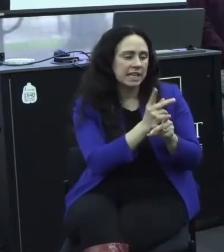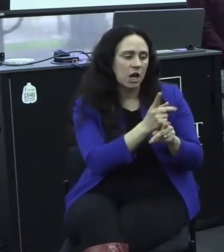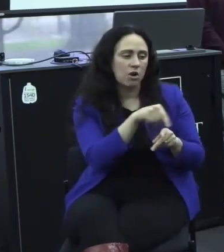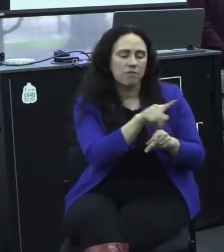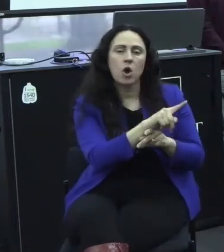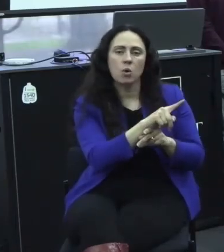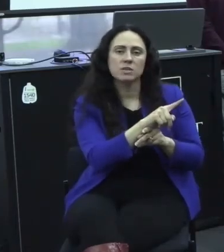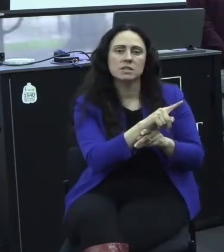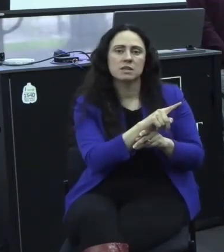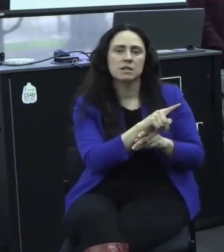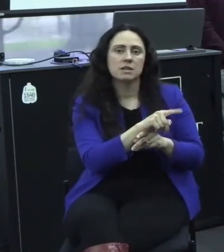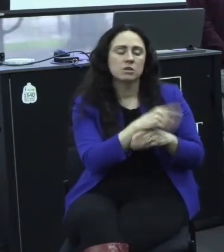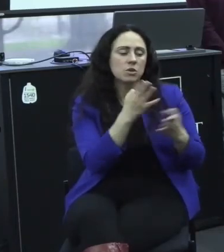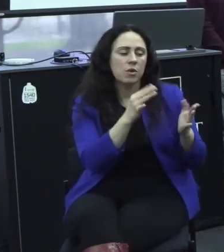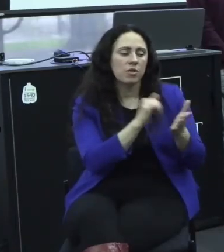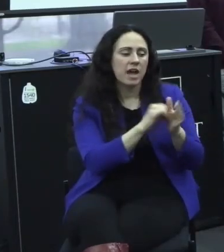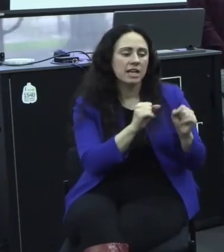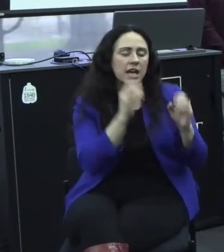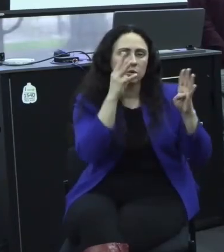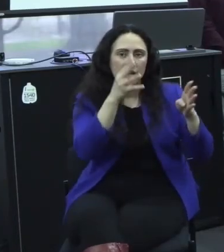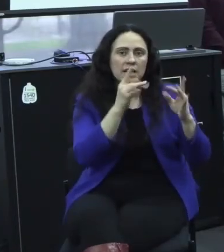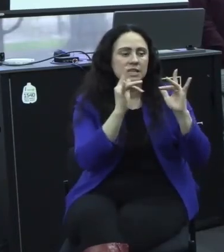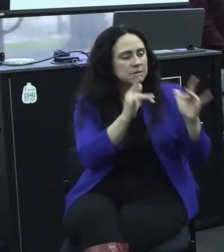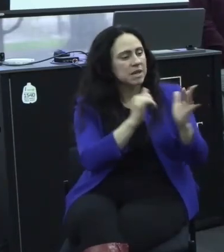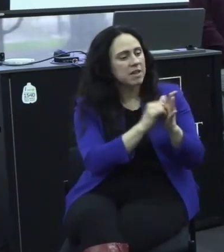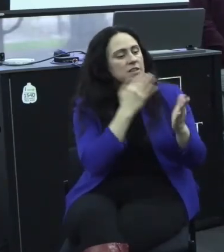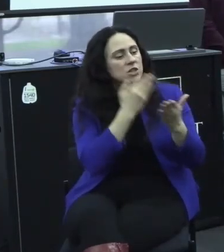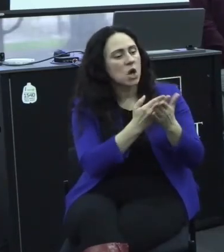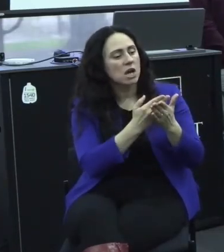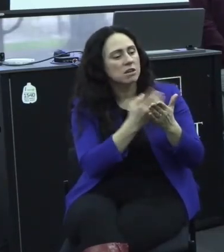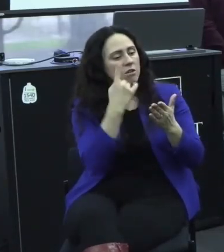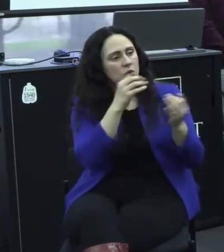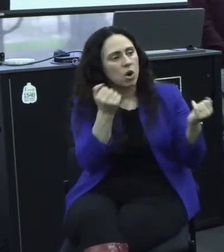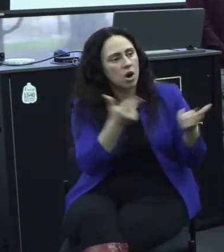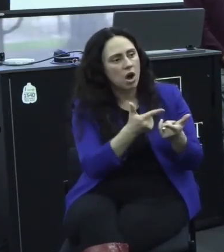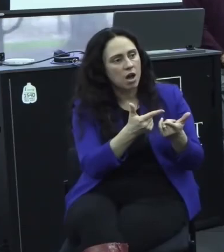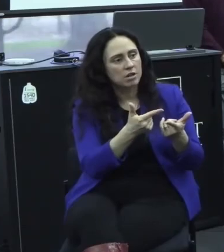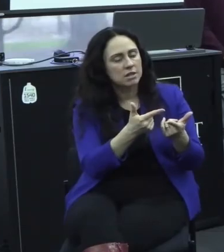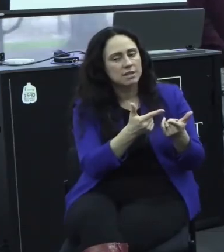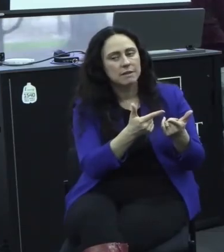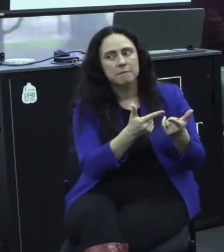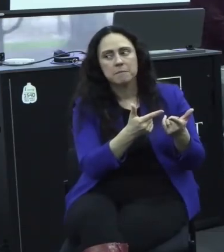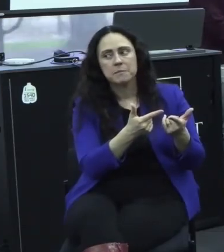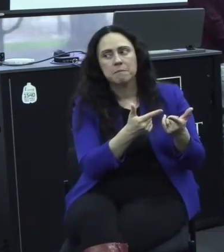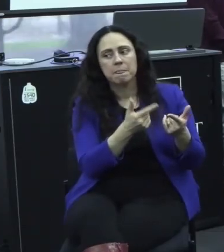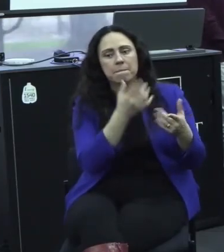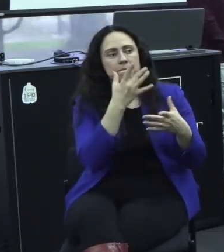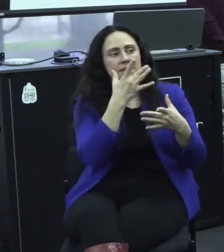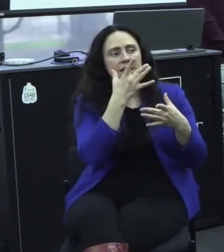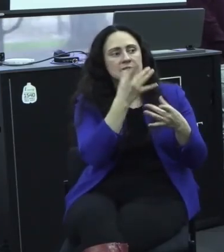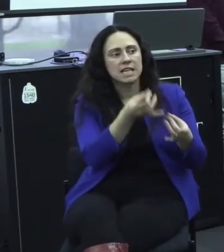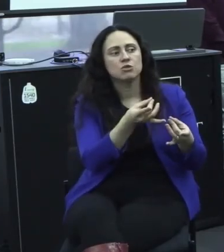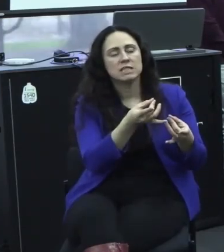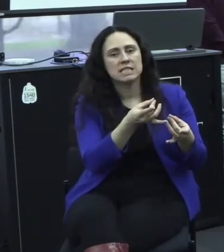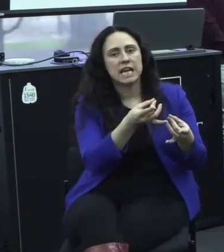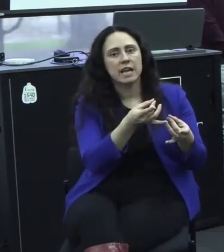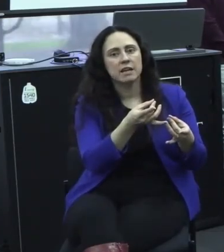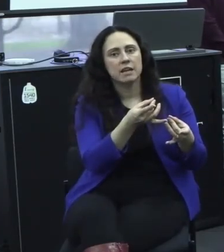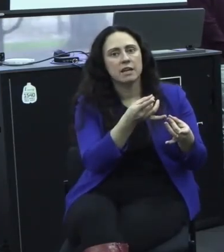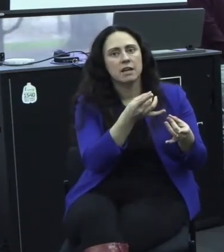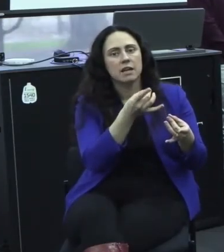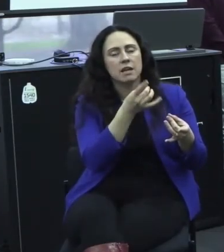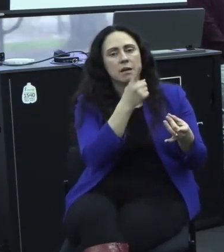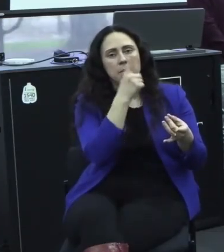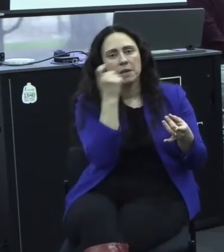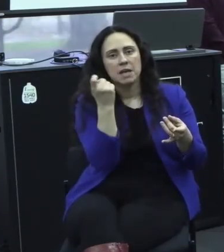order to create a space that is good for all, it's kind of interesting because,